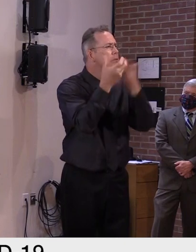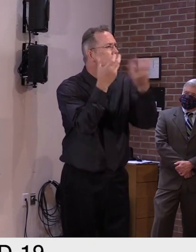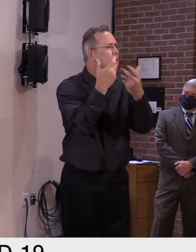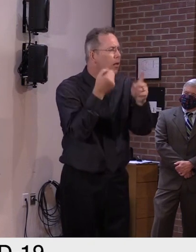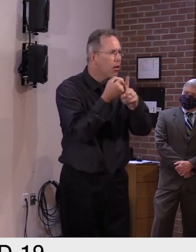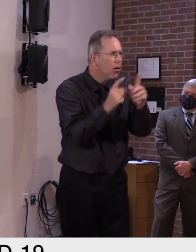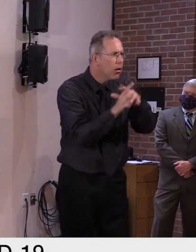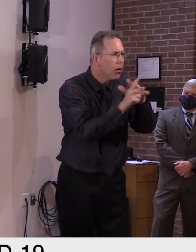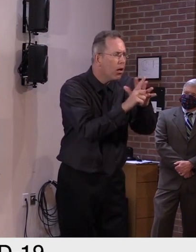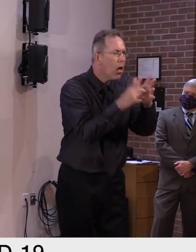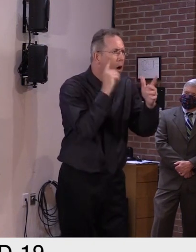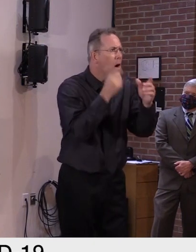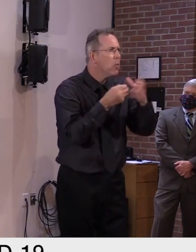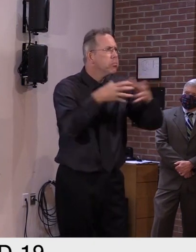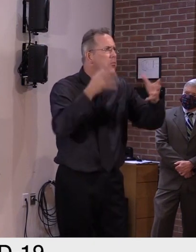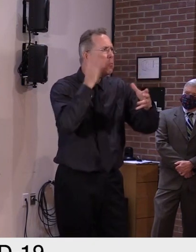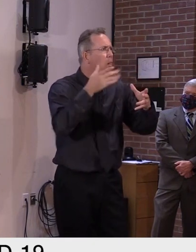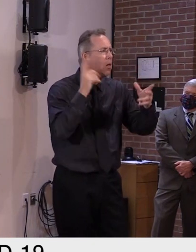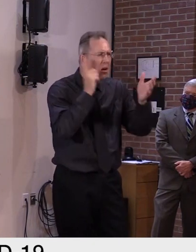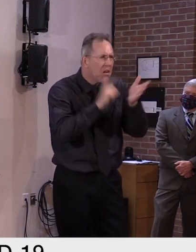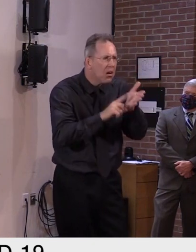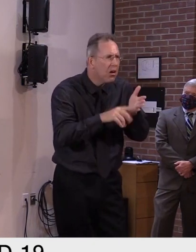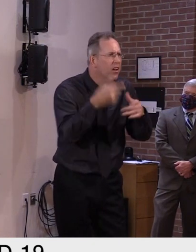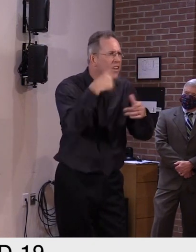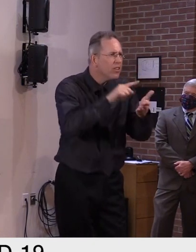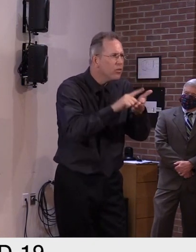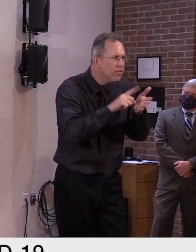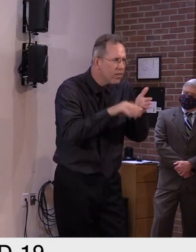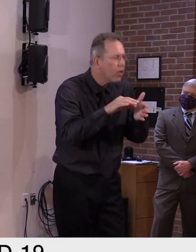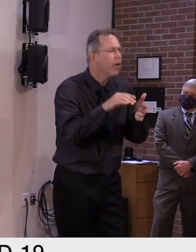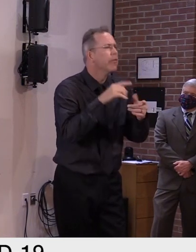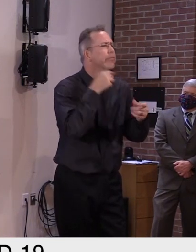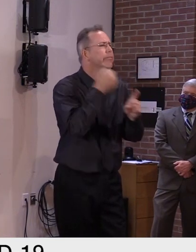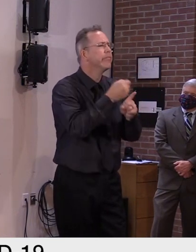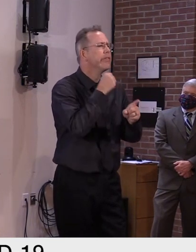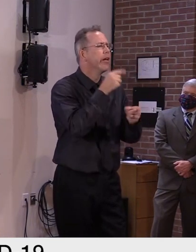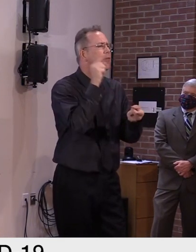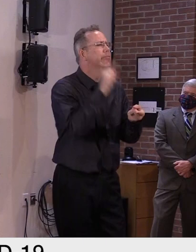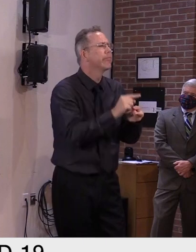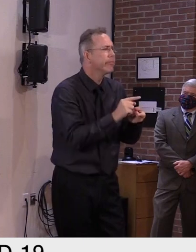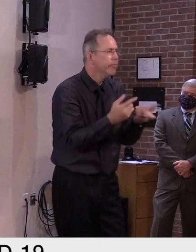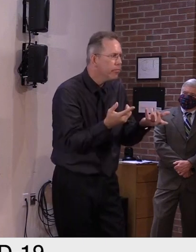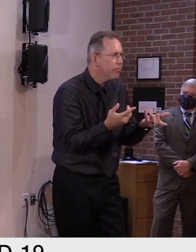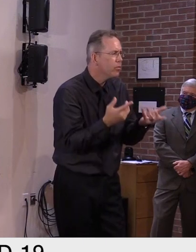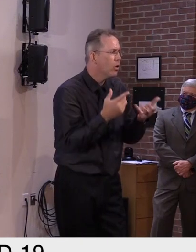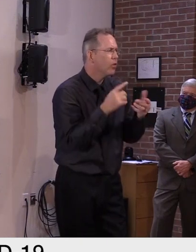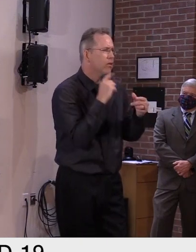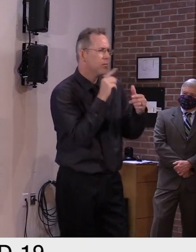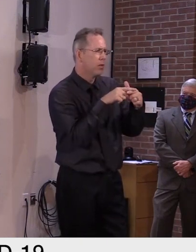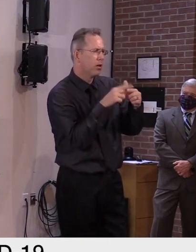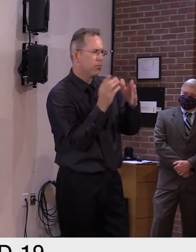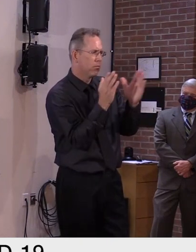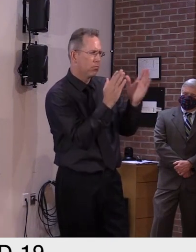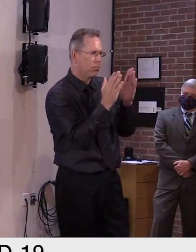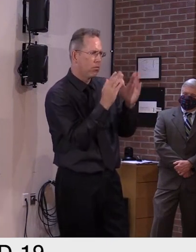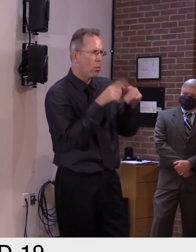down relative to previous weeks. So you want to be mindful of the time period that they're looking at, as the governor pointed out.